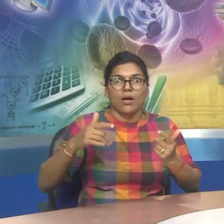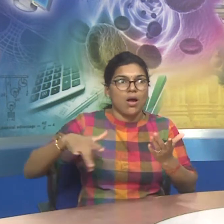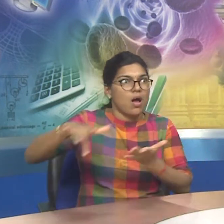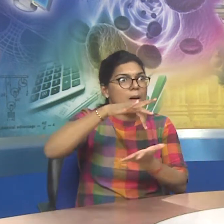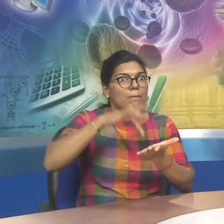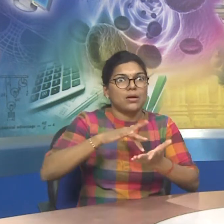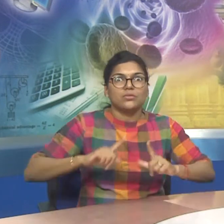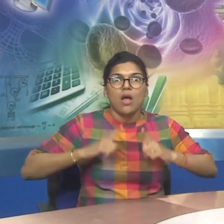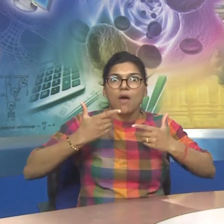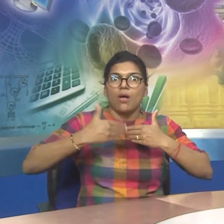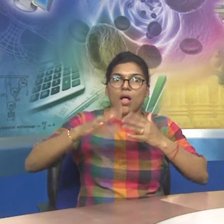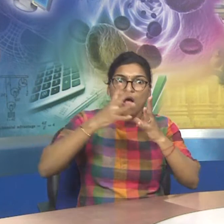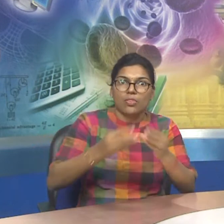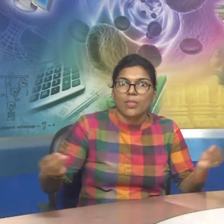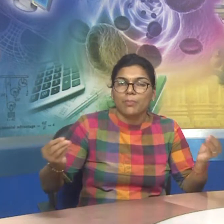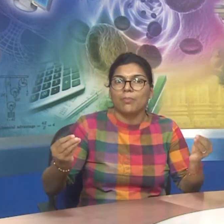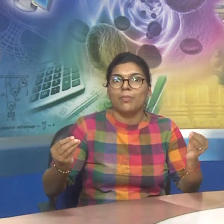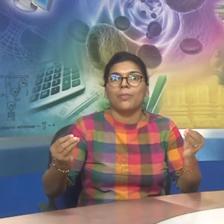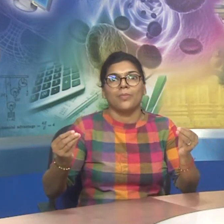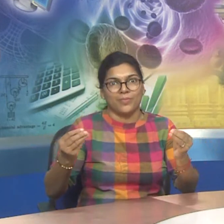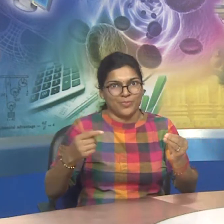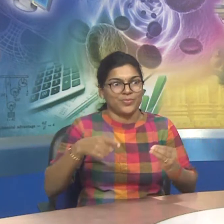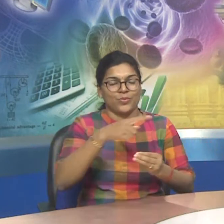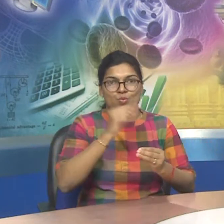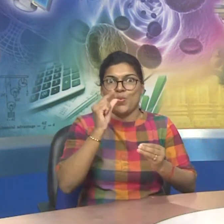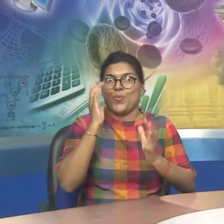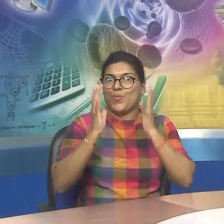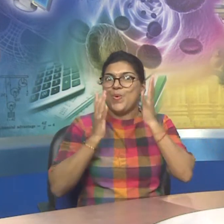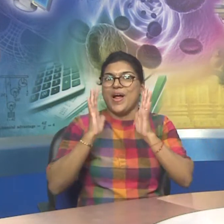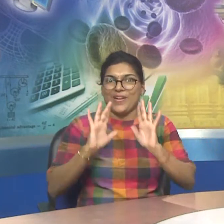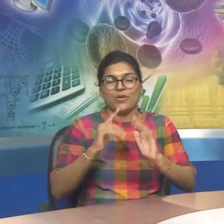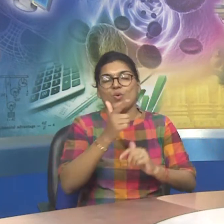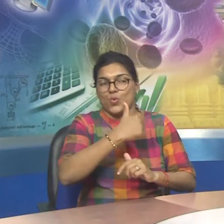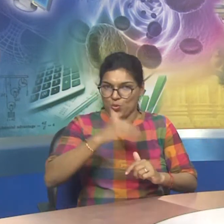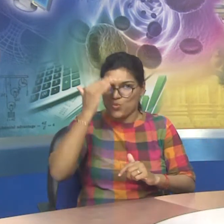that no, we will not use the arms against anyone.